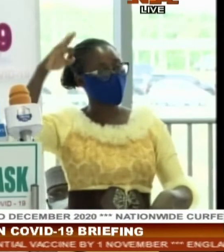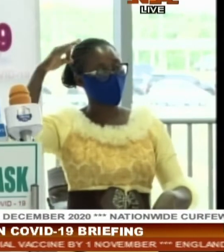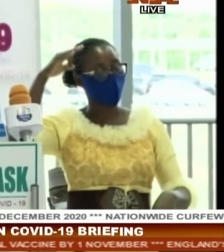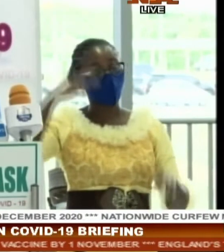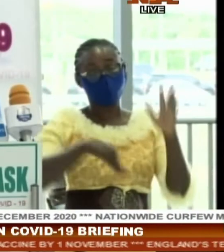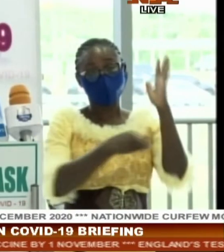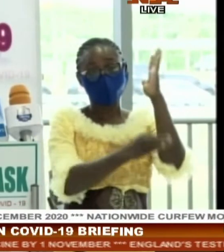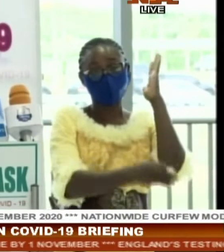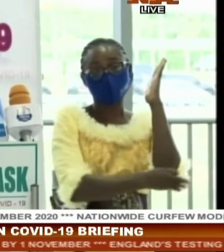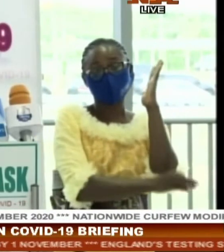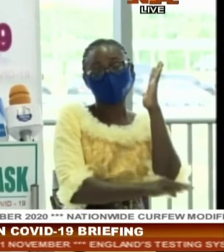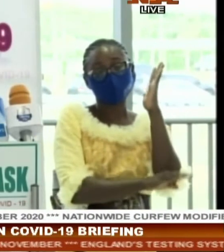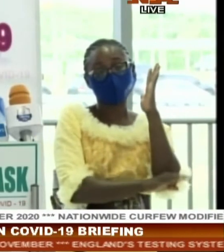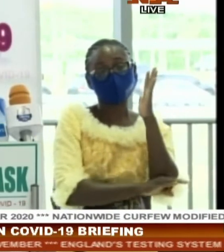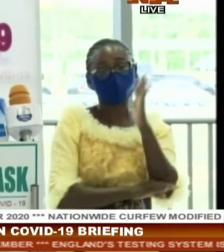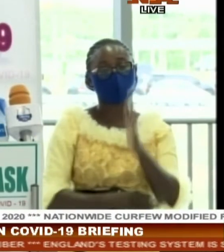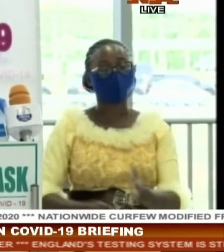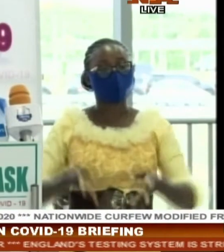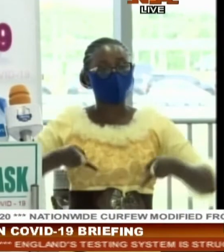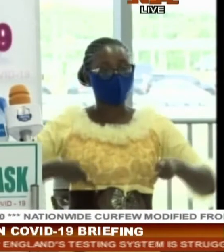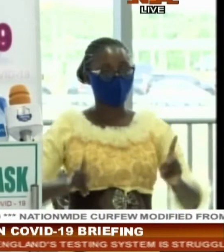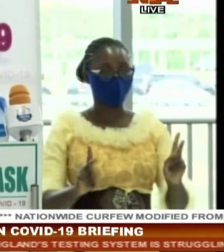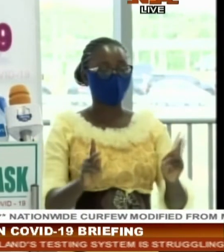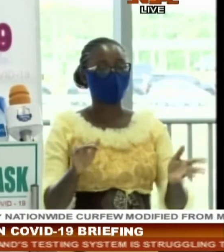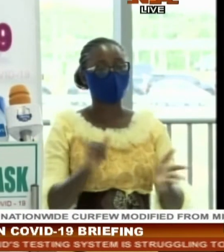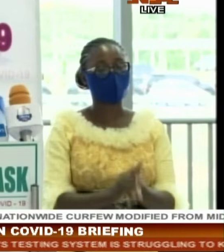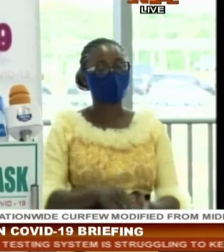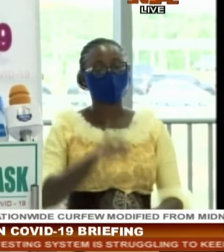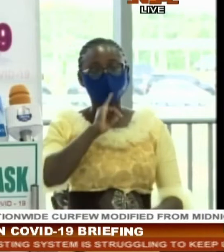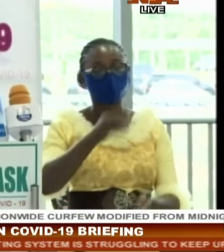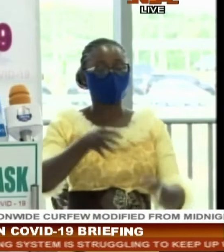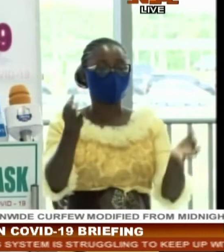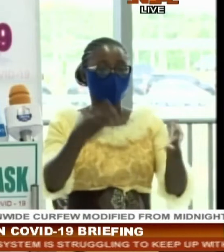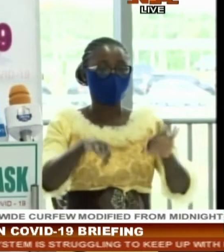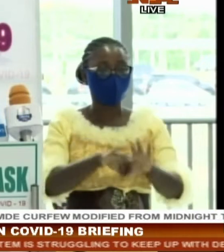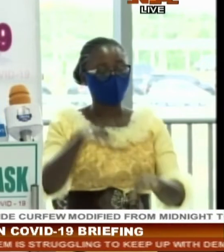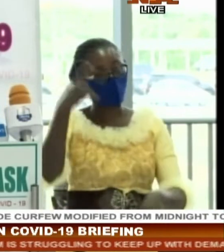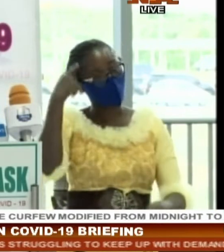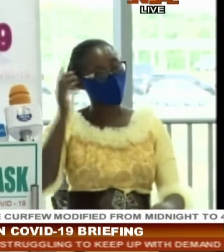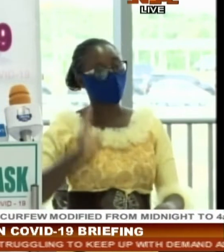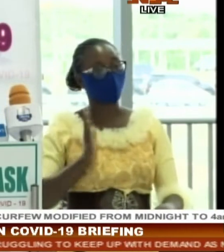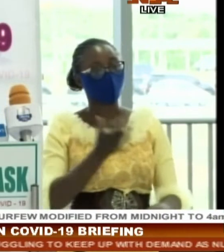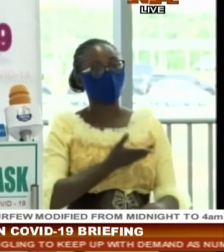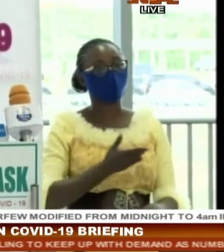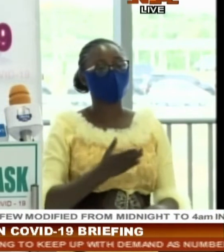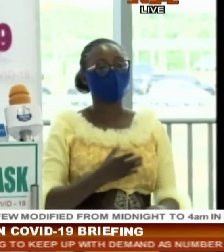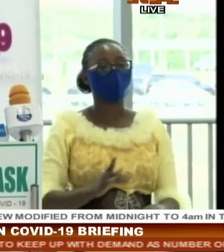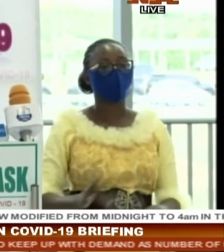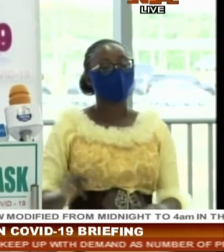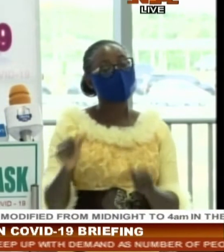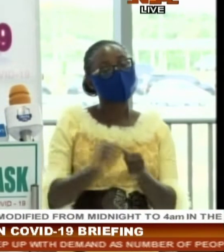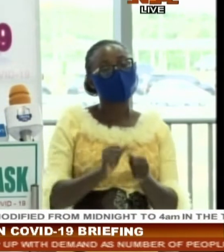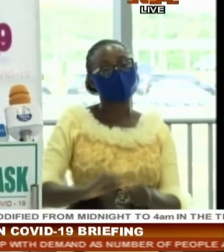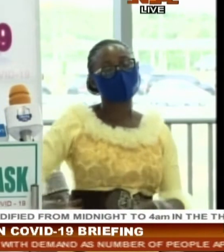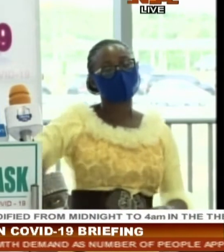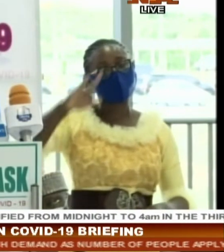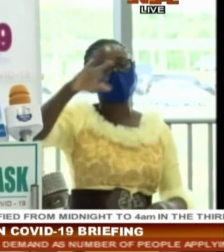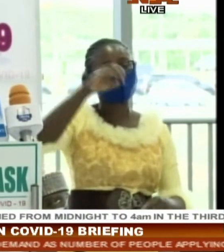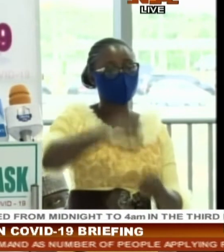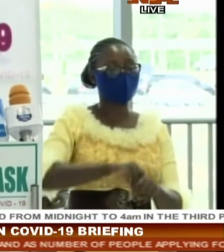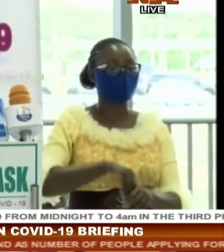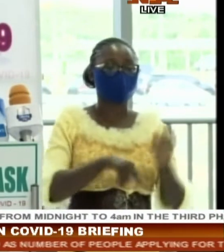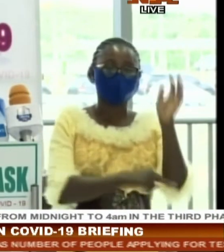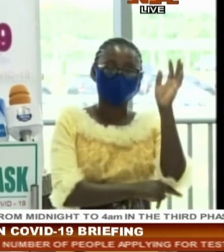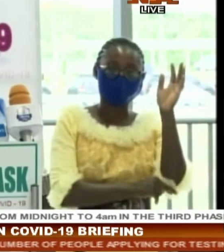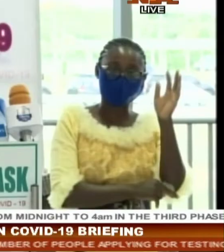operating permit, which is a requirement by our laws for every airline, foreign airline that is operating into Nigeria, and of